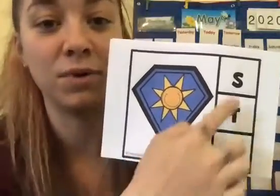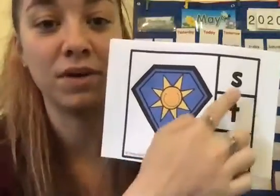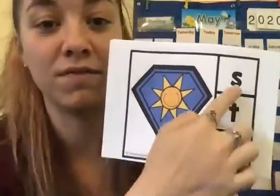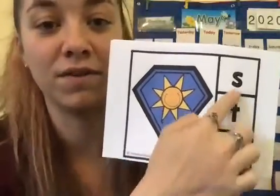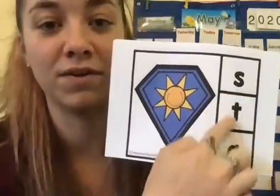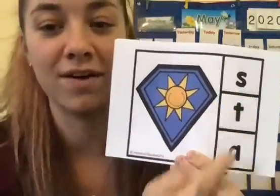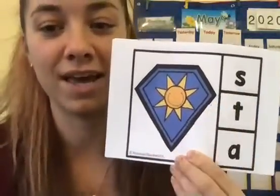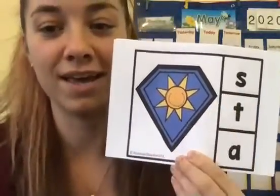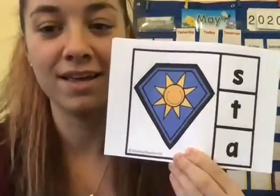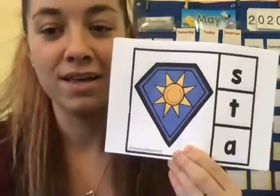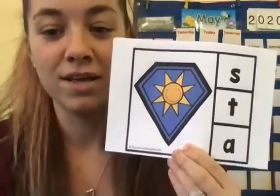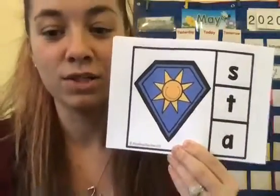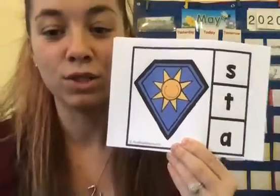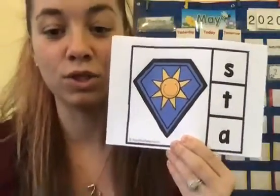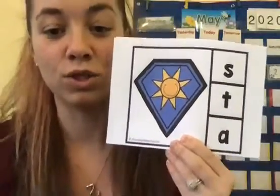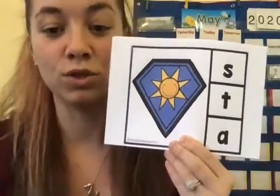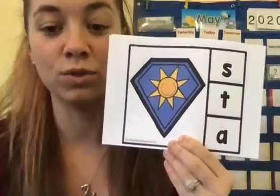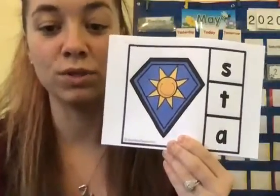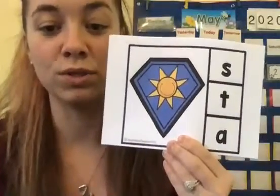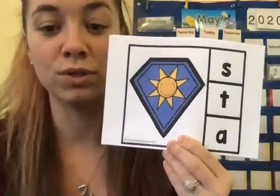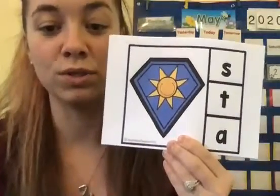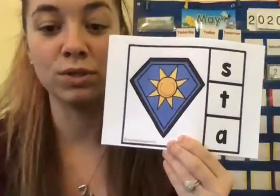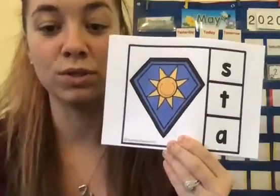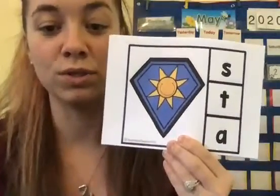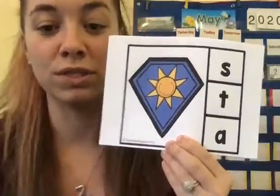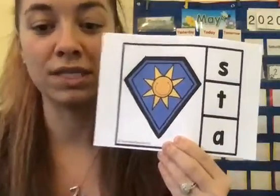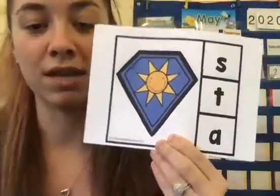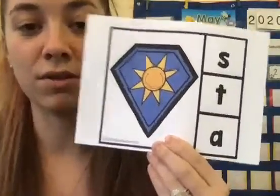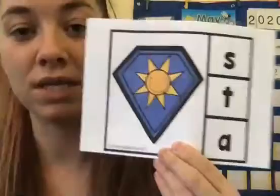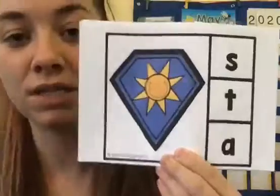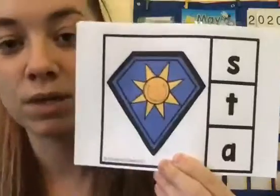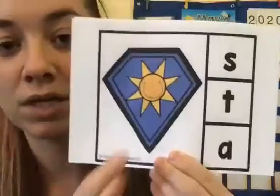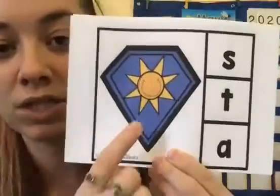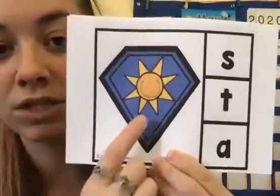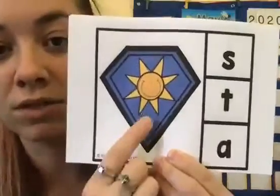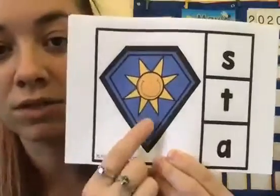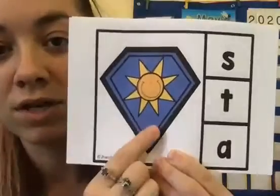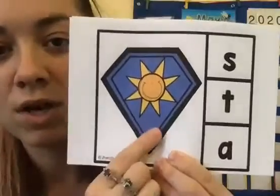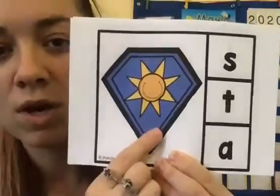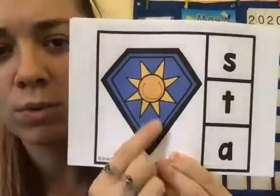it out, okay? So let's do it together. This shield, what do you see here? What image is this?